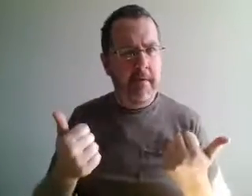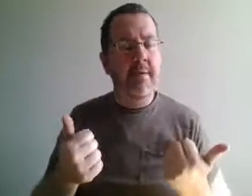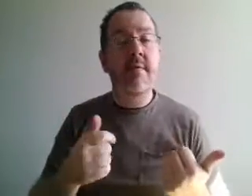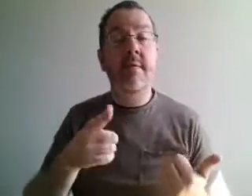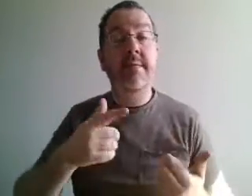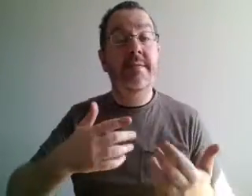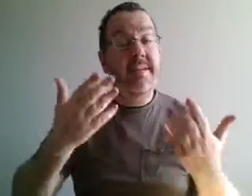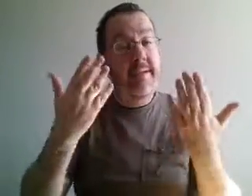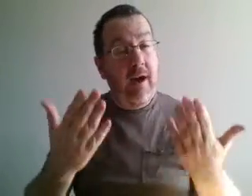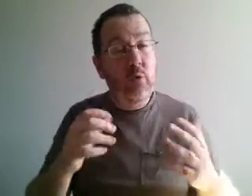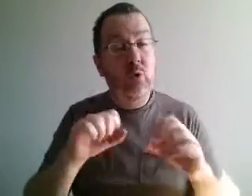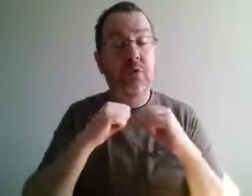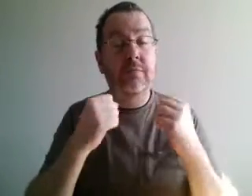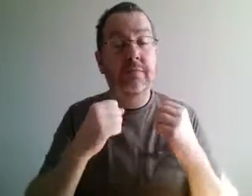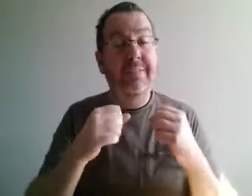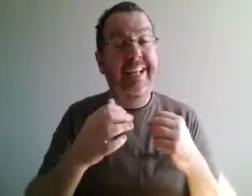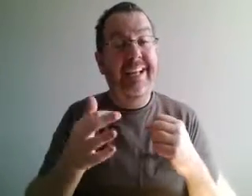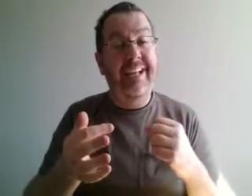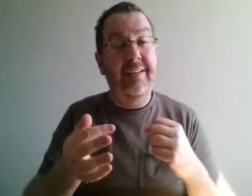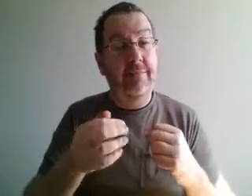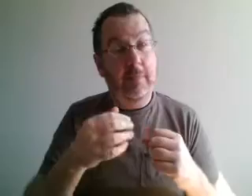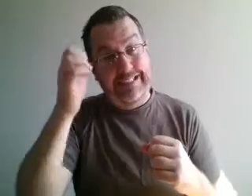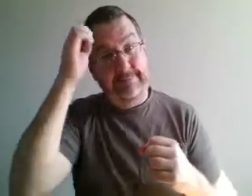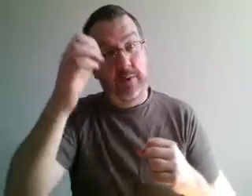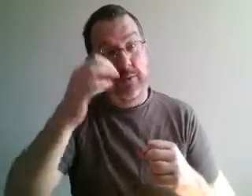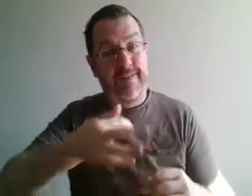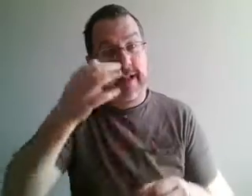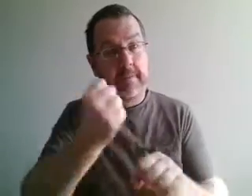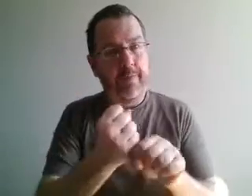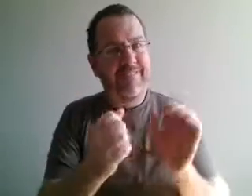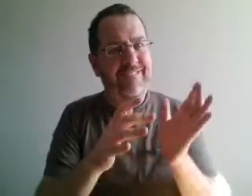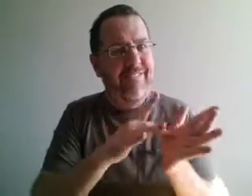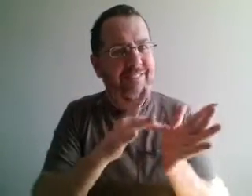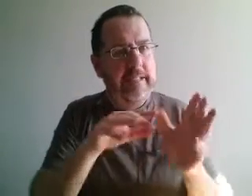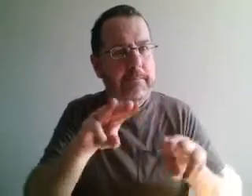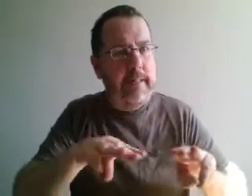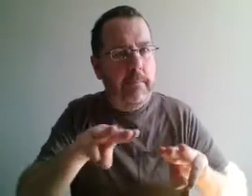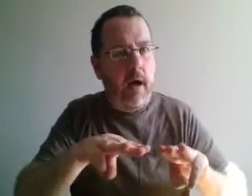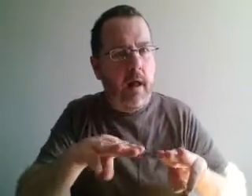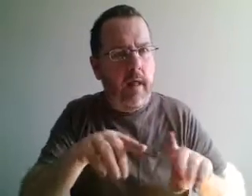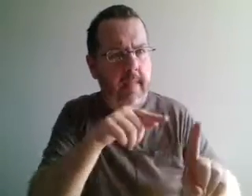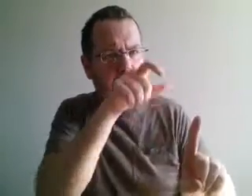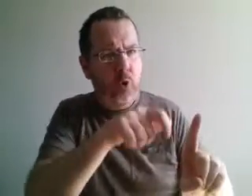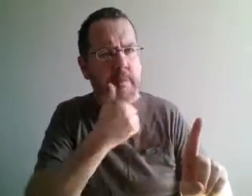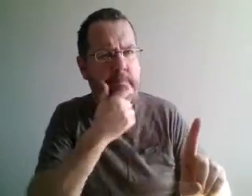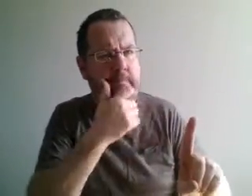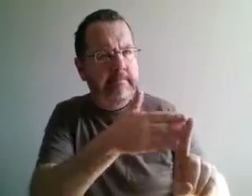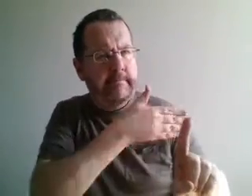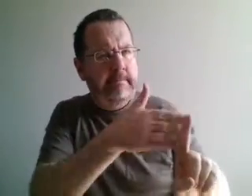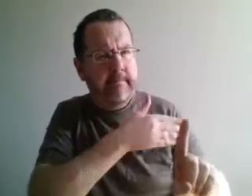identify about 15 close contacts, but in actual fact it's down to about 5 on average now. So that's really good evidence